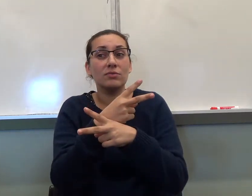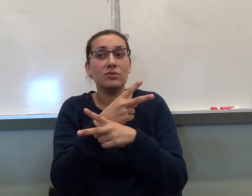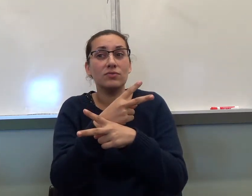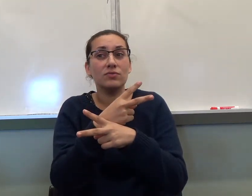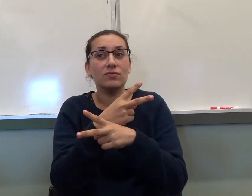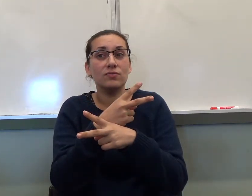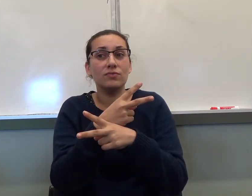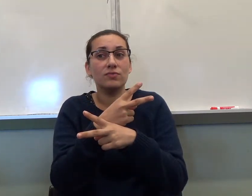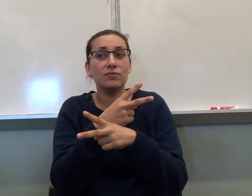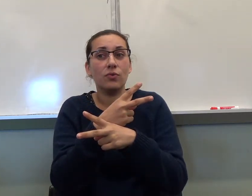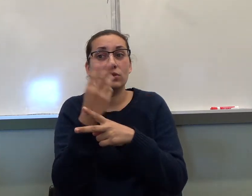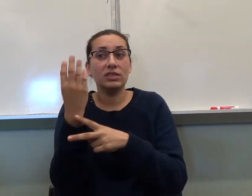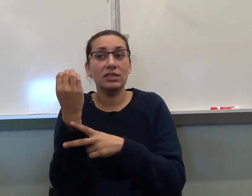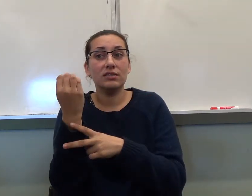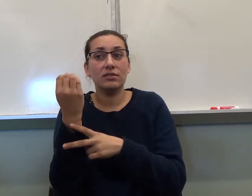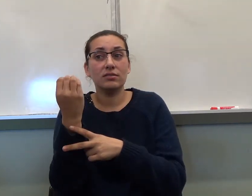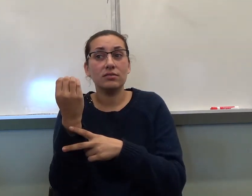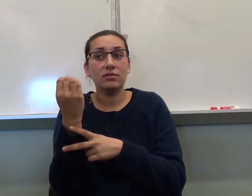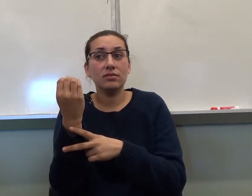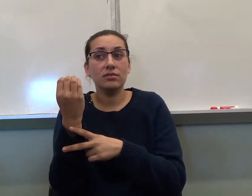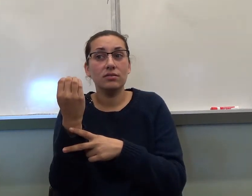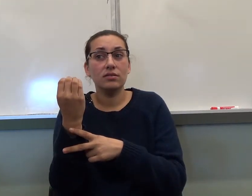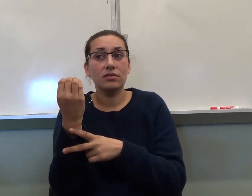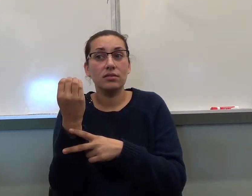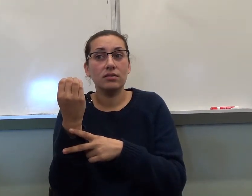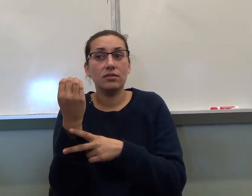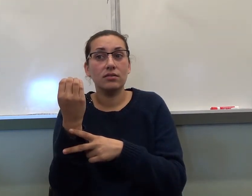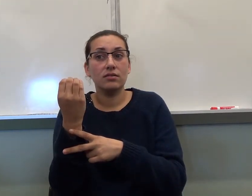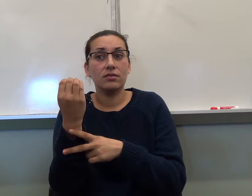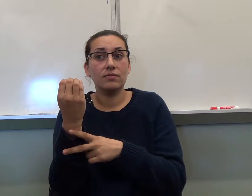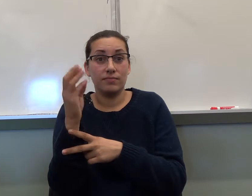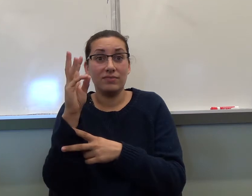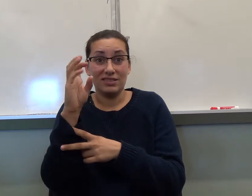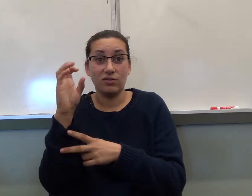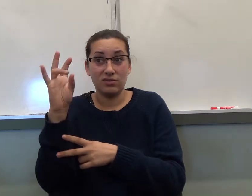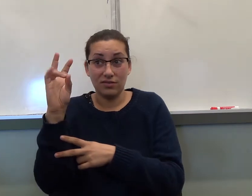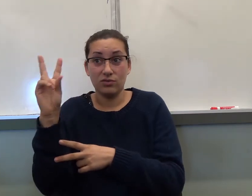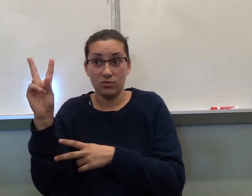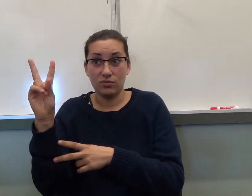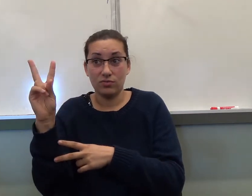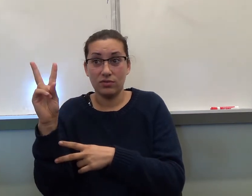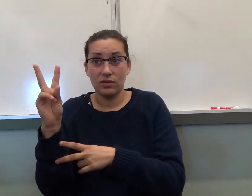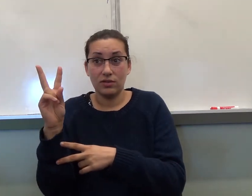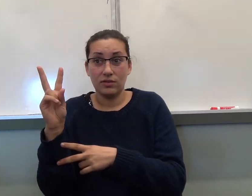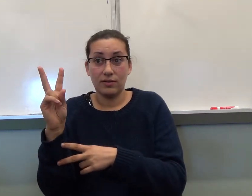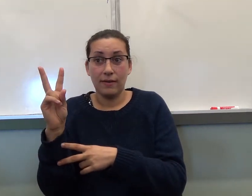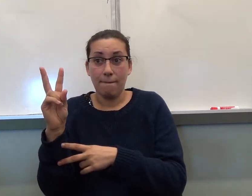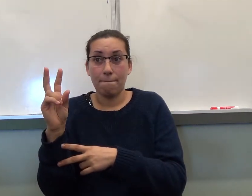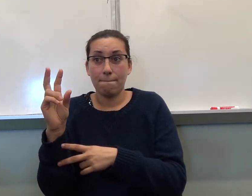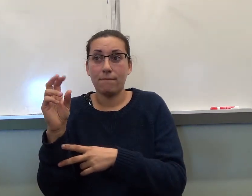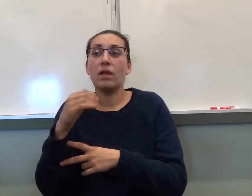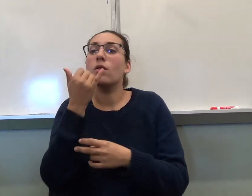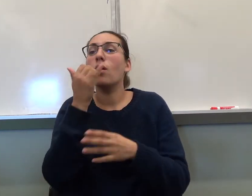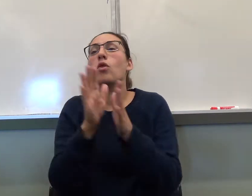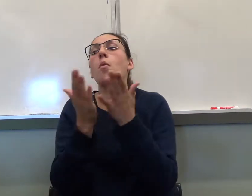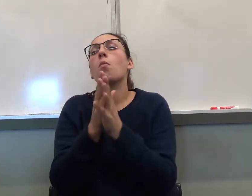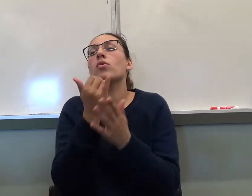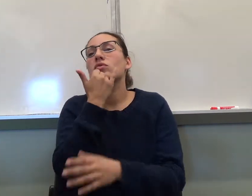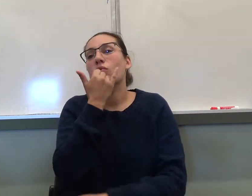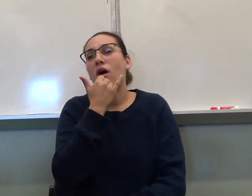Times 14. 14. Yeah. It's 672. So the book is wrong, folks, sorry. Did you